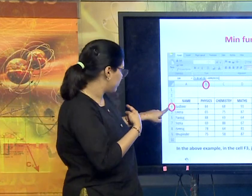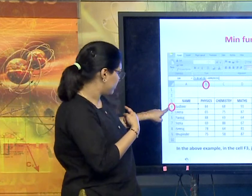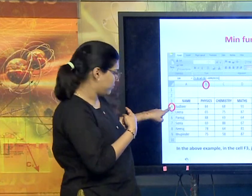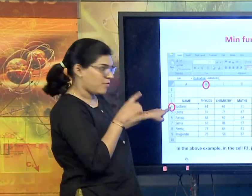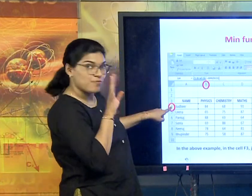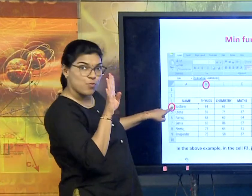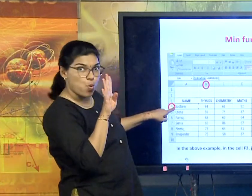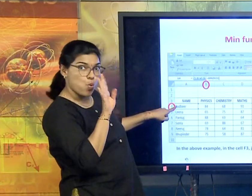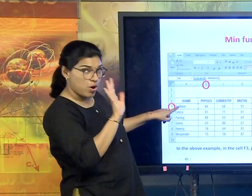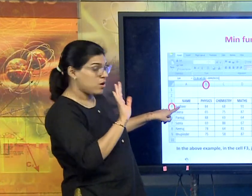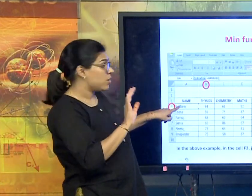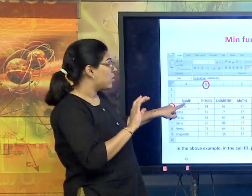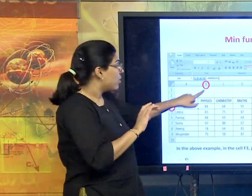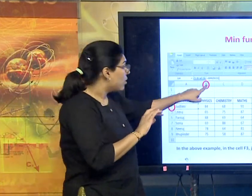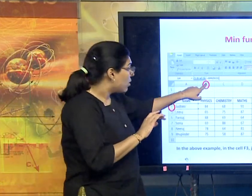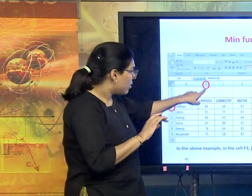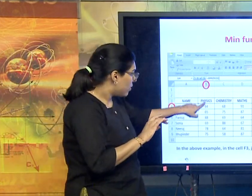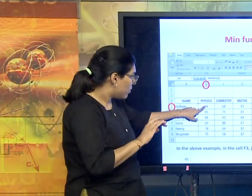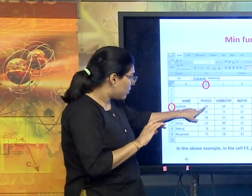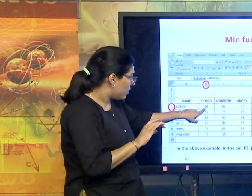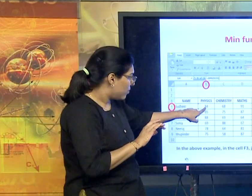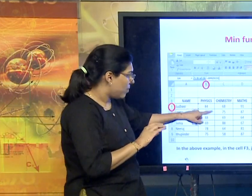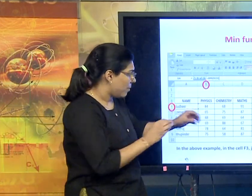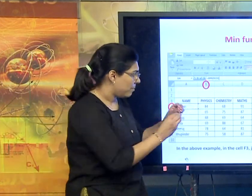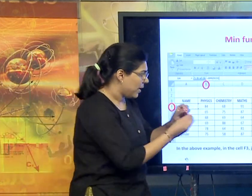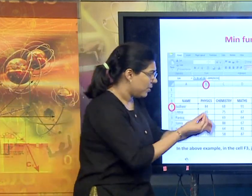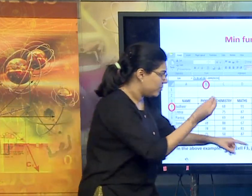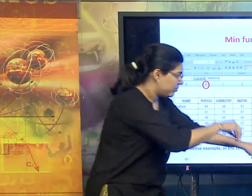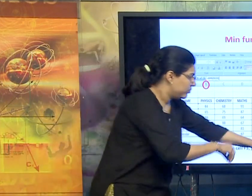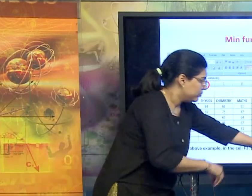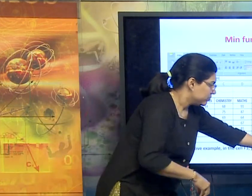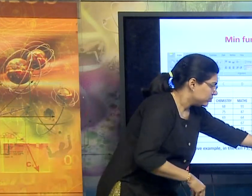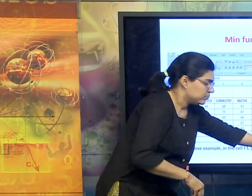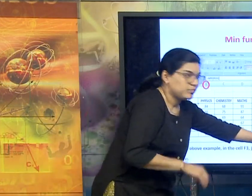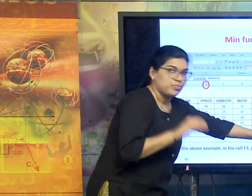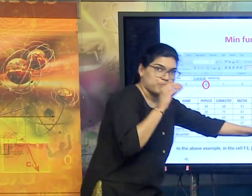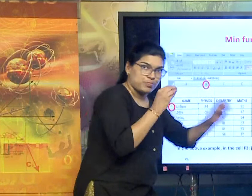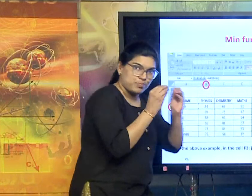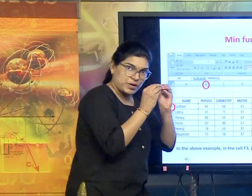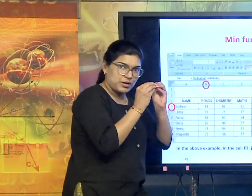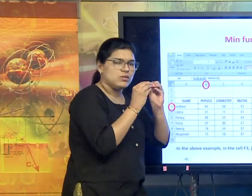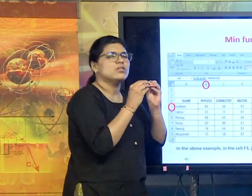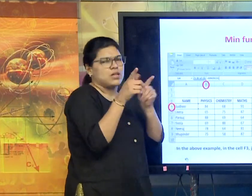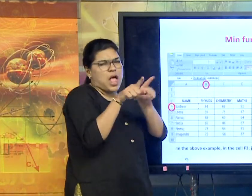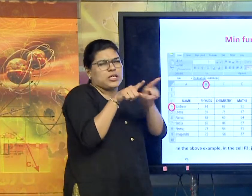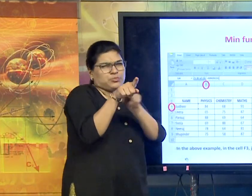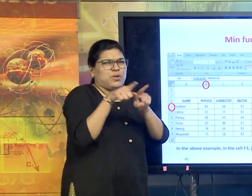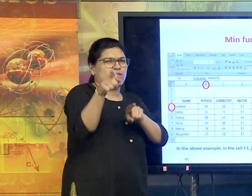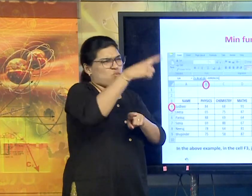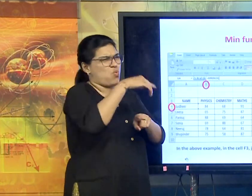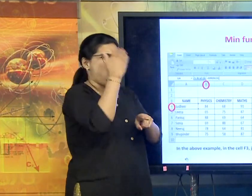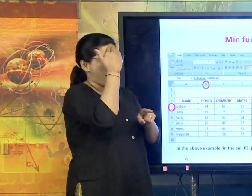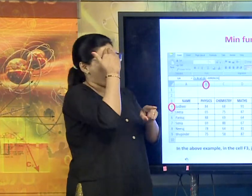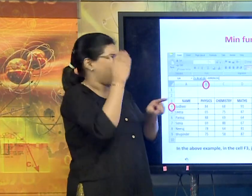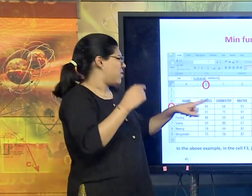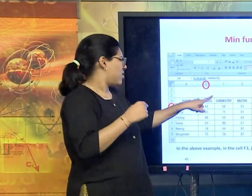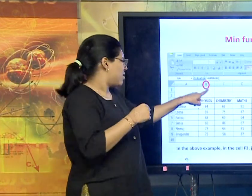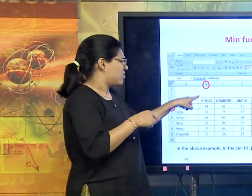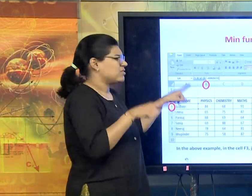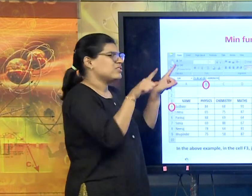begin, and that student's name is here Sudhir, so we will try to locate the cell of